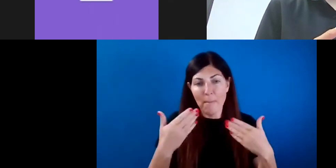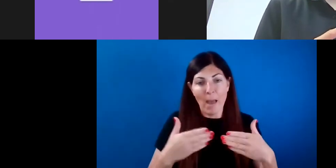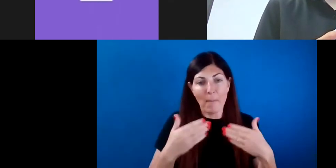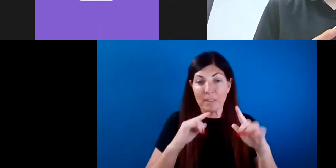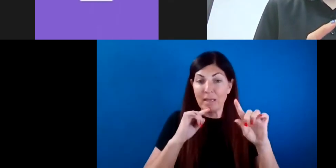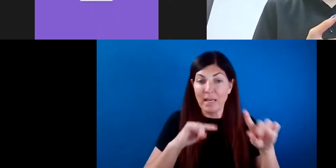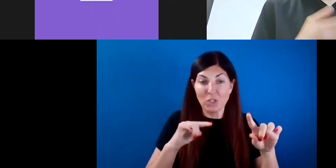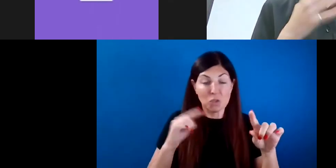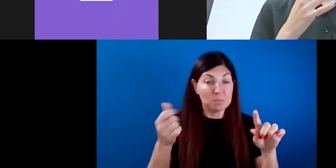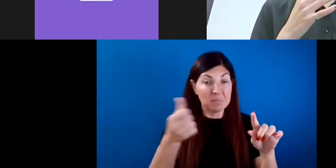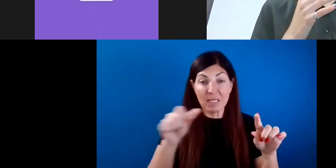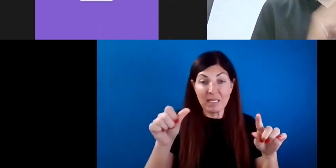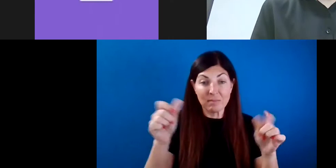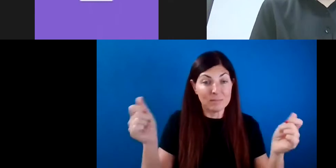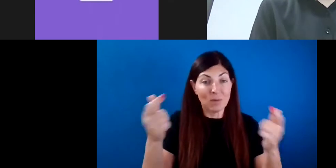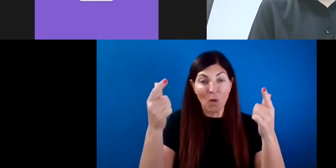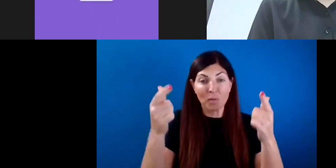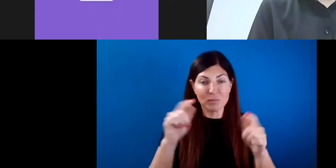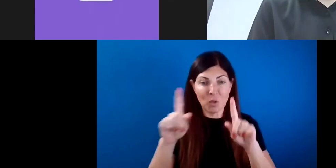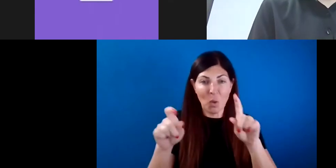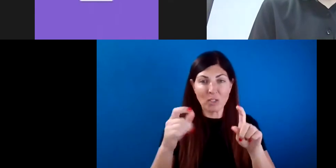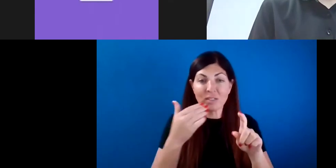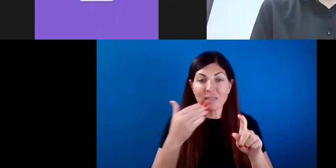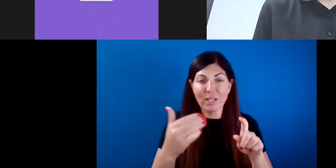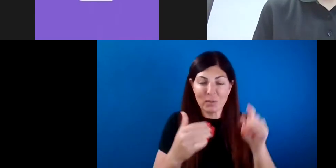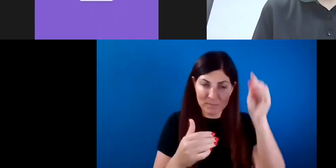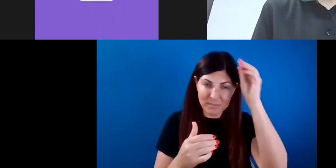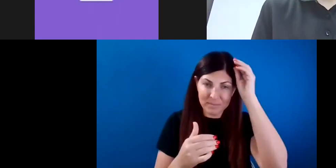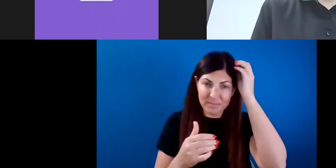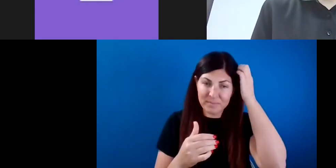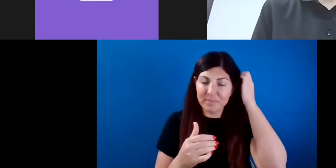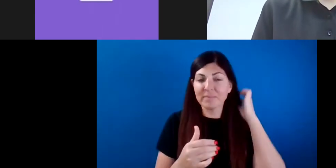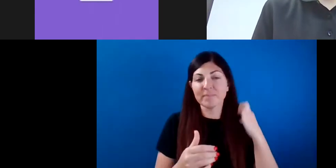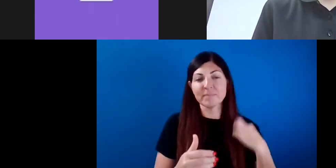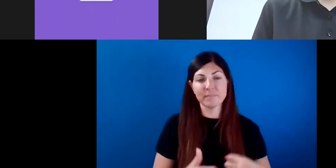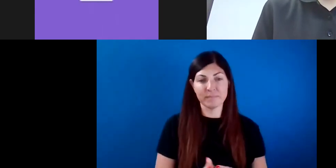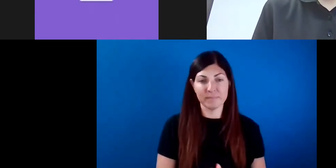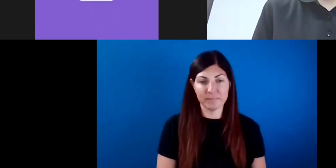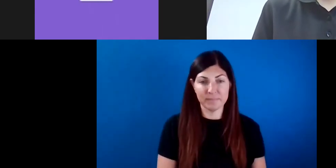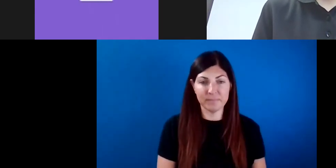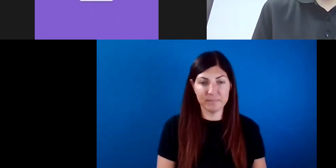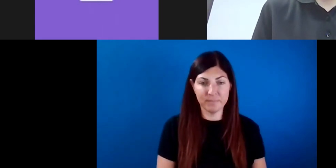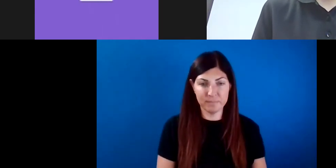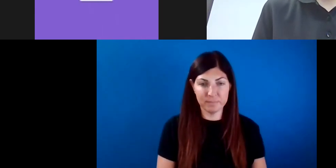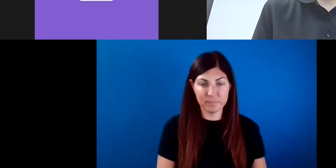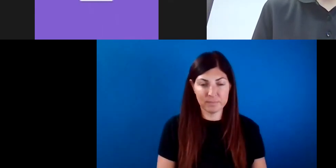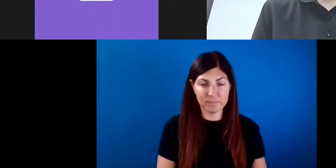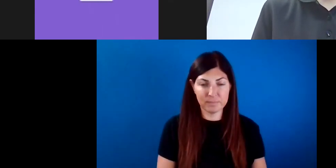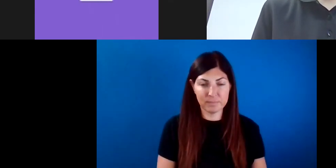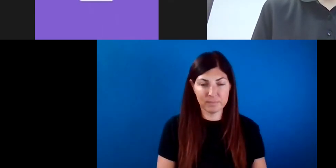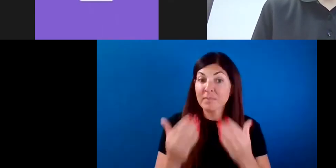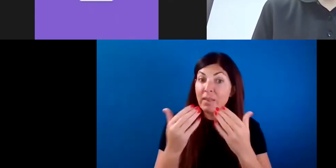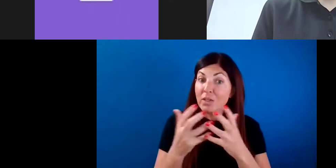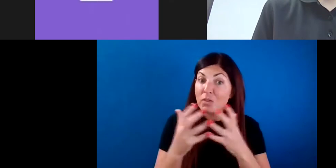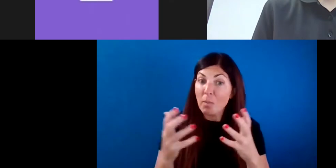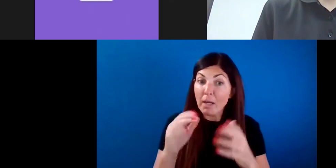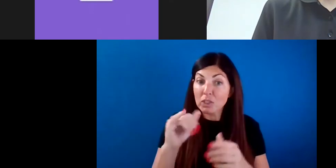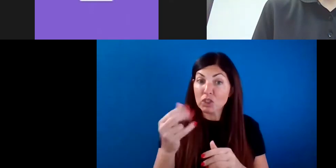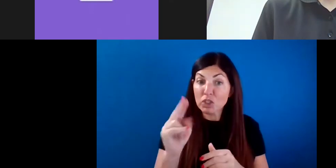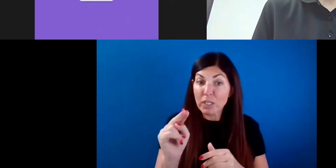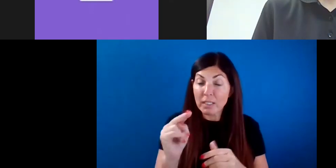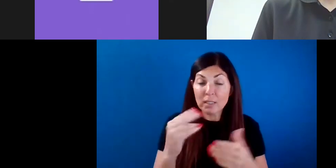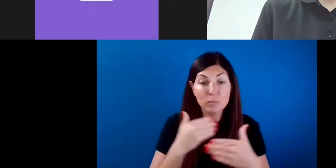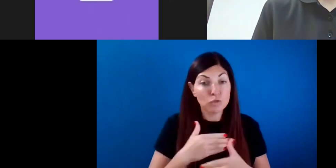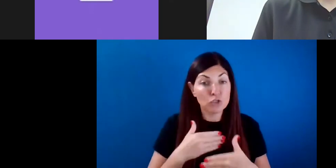and all questions, but thank you so much for having me. Oh, thank you so much, Jen. We appreciate